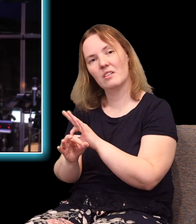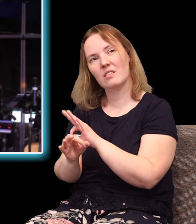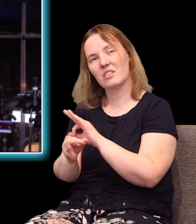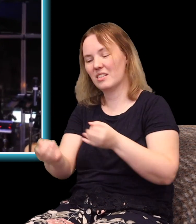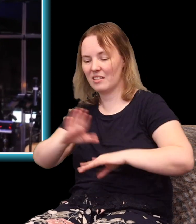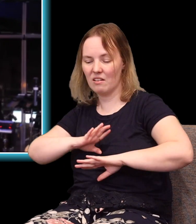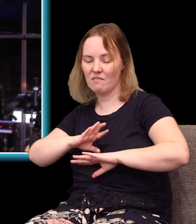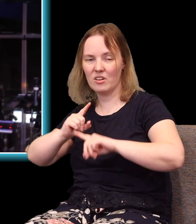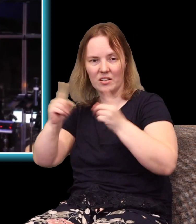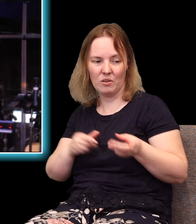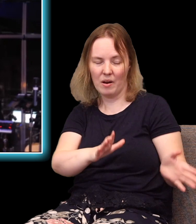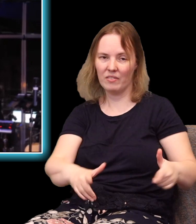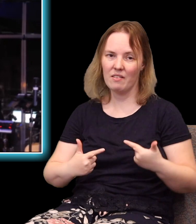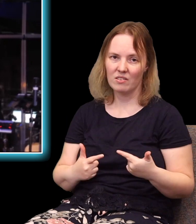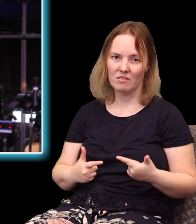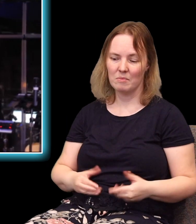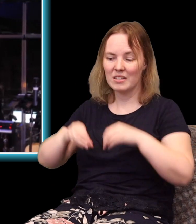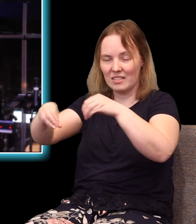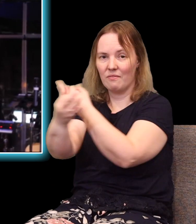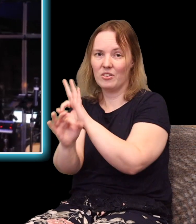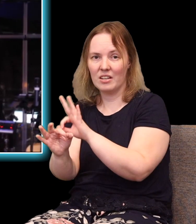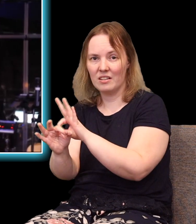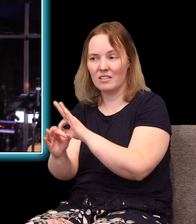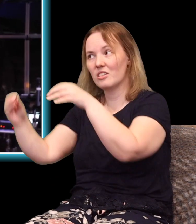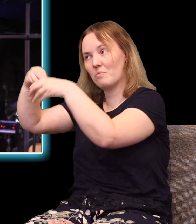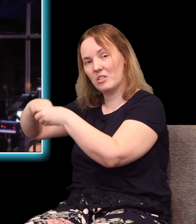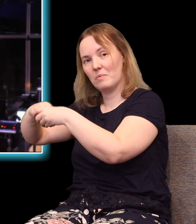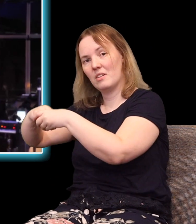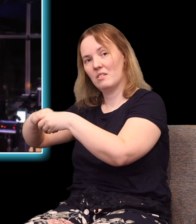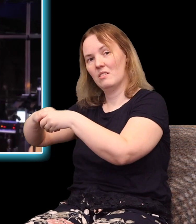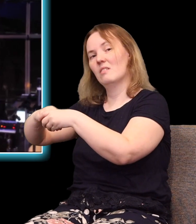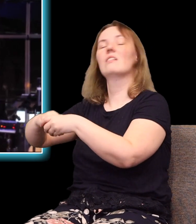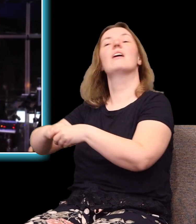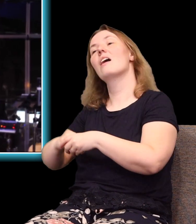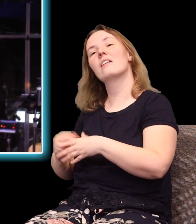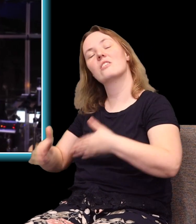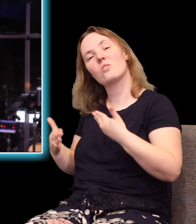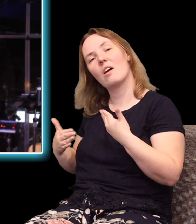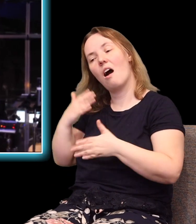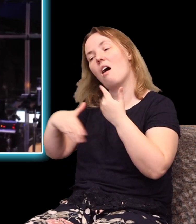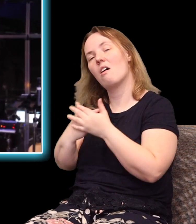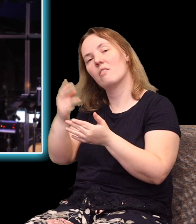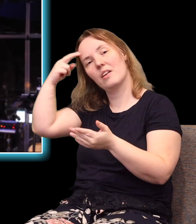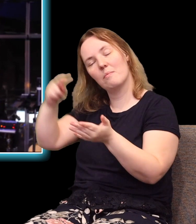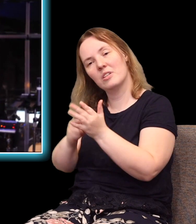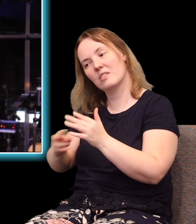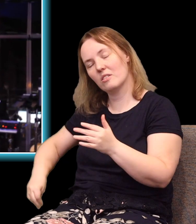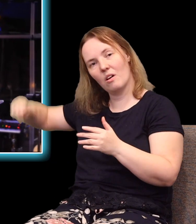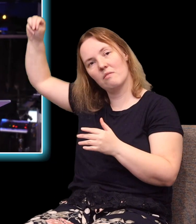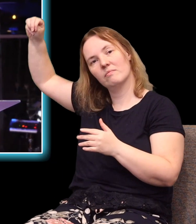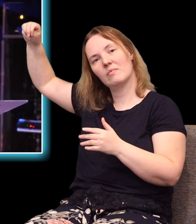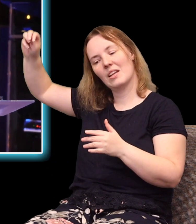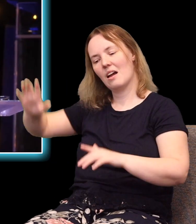sin just to settle for a different lifestyle. We have been set free to participate and enjoy all that it means to grow into the likeness of